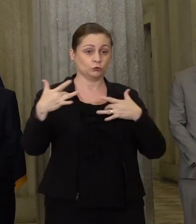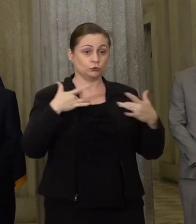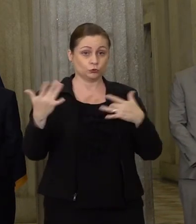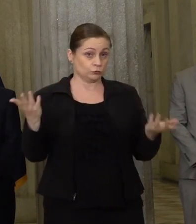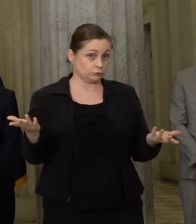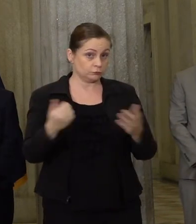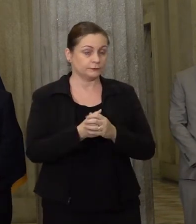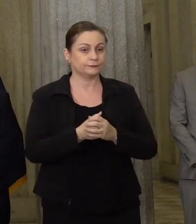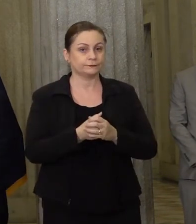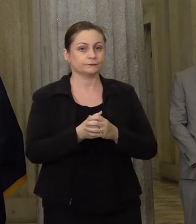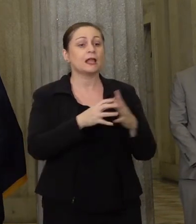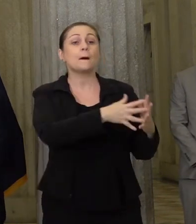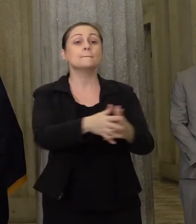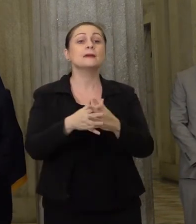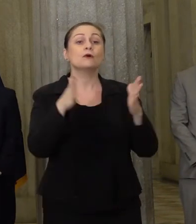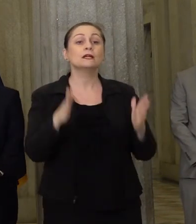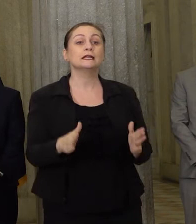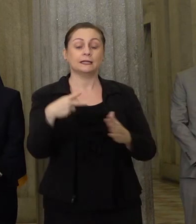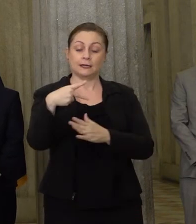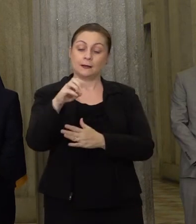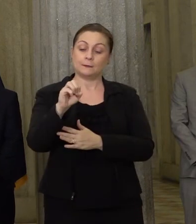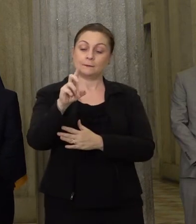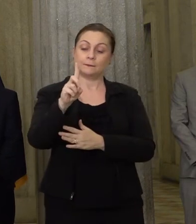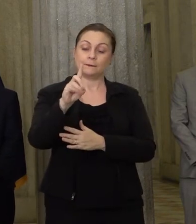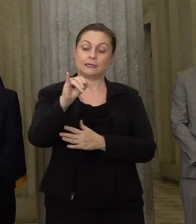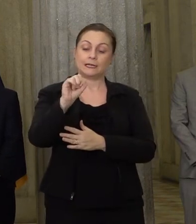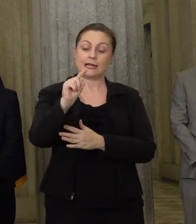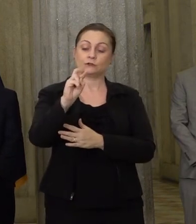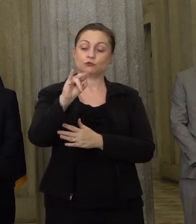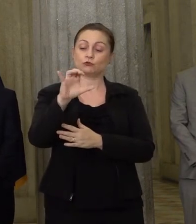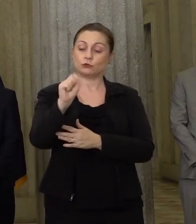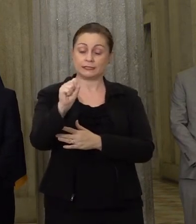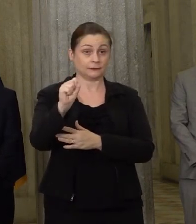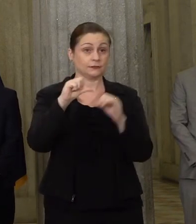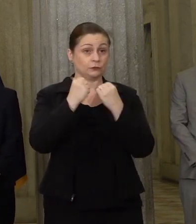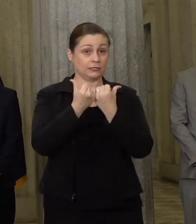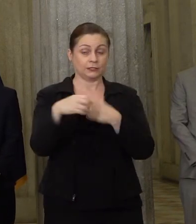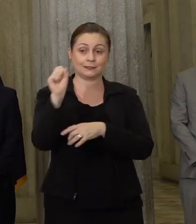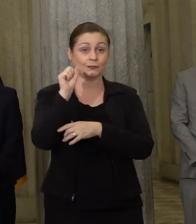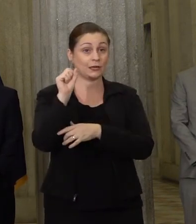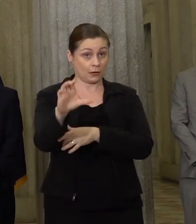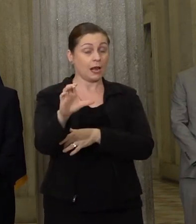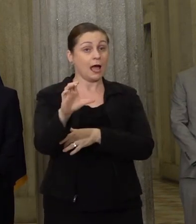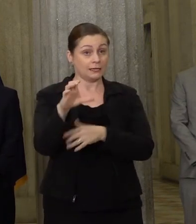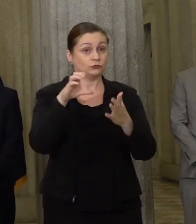the American Pediatrics Association and the South Carolina chapter of